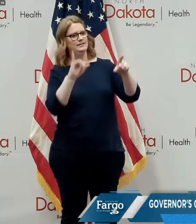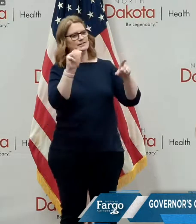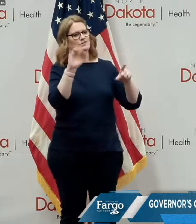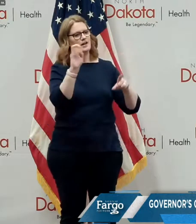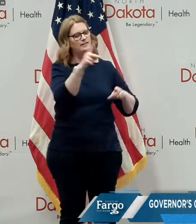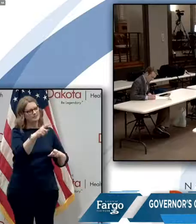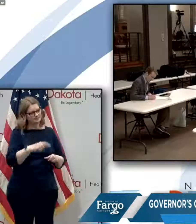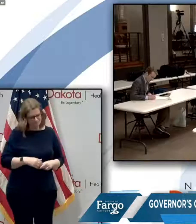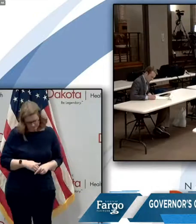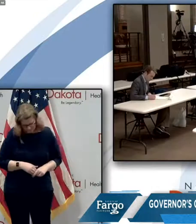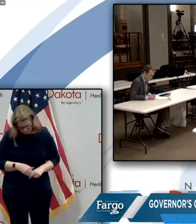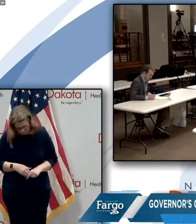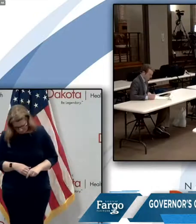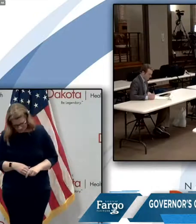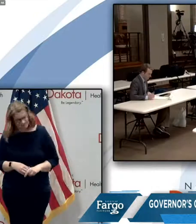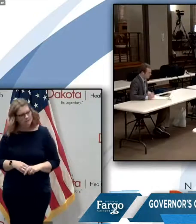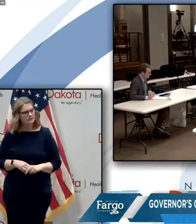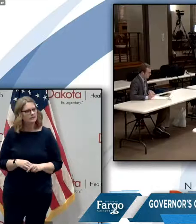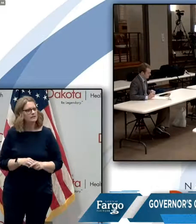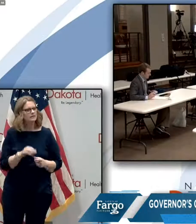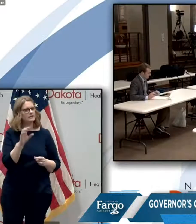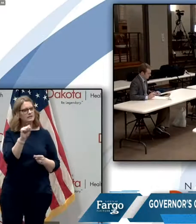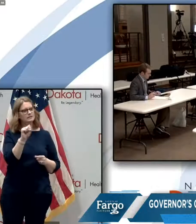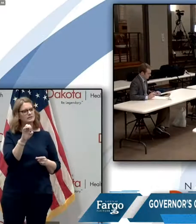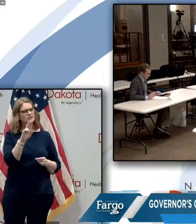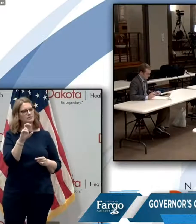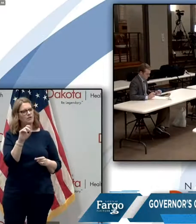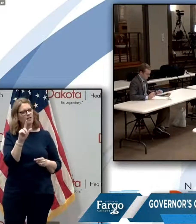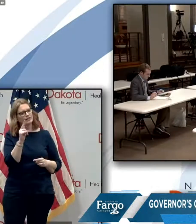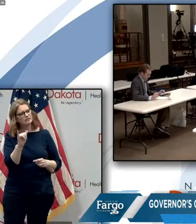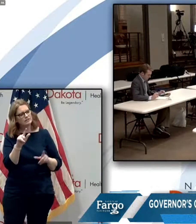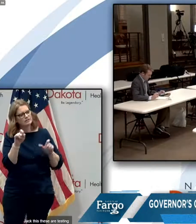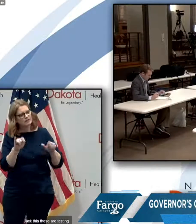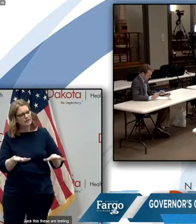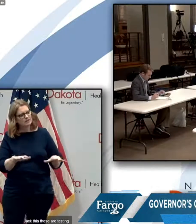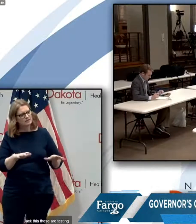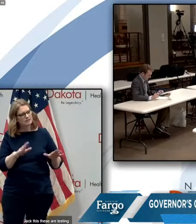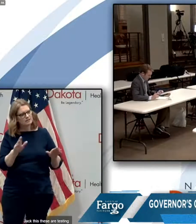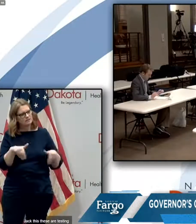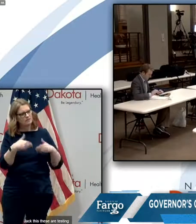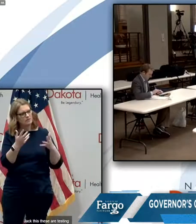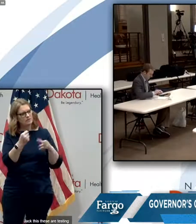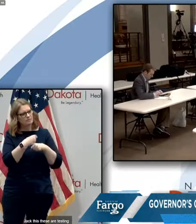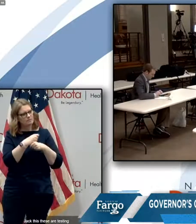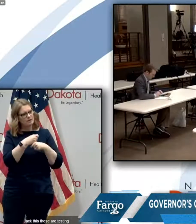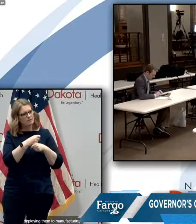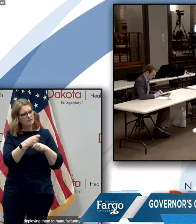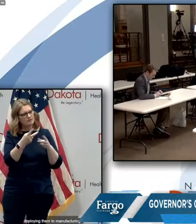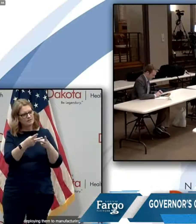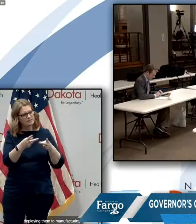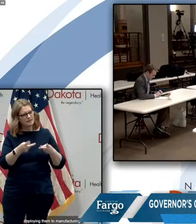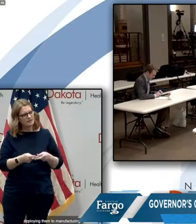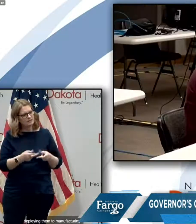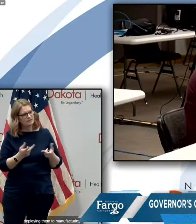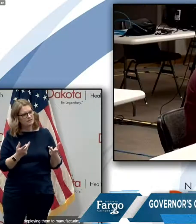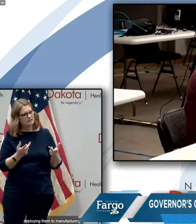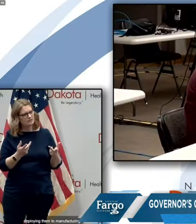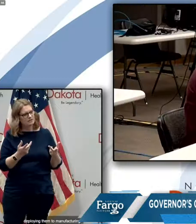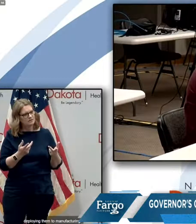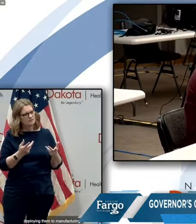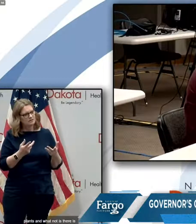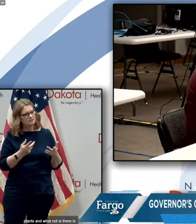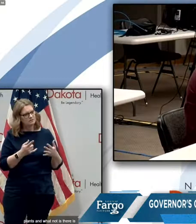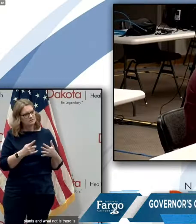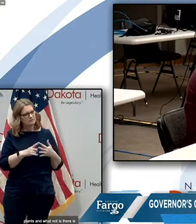Jack? These serology testing, deploying them to manufacturing plants and whatnot, is there a